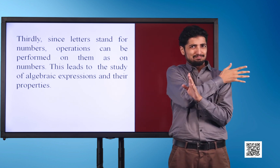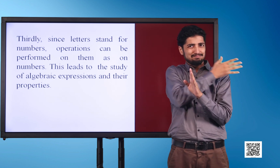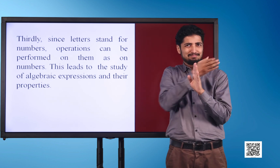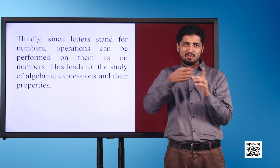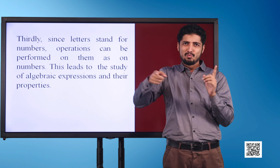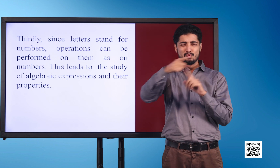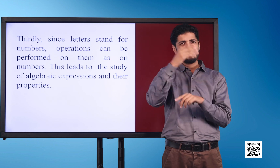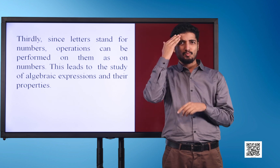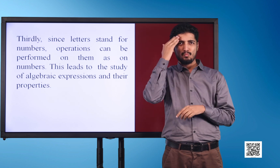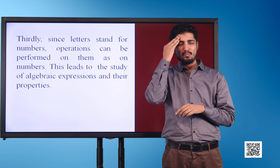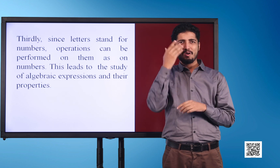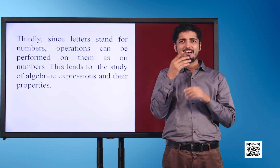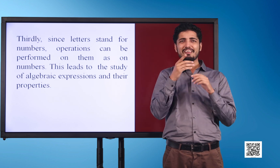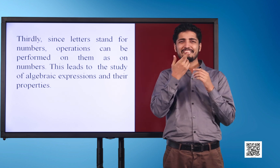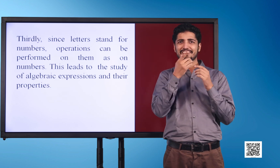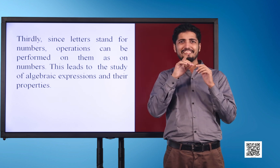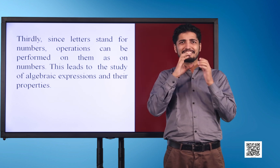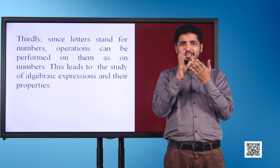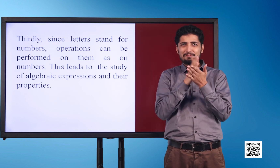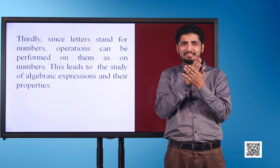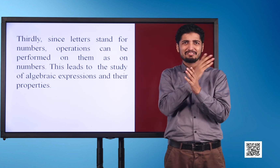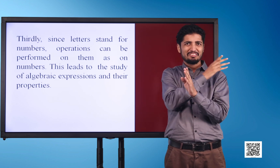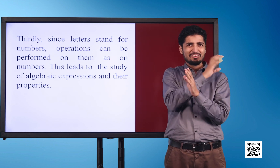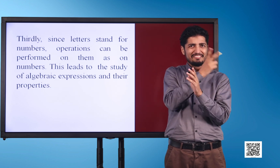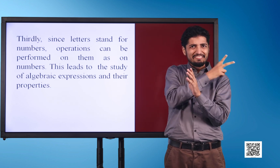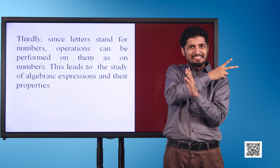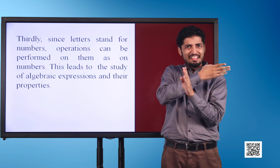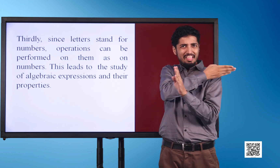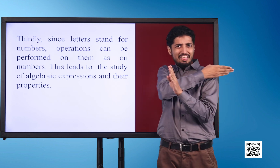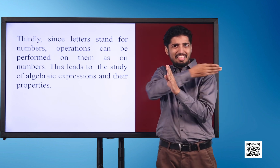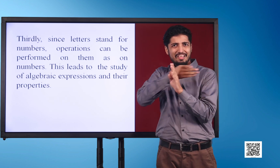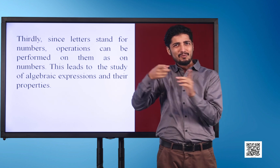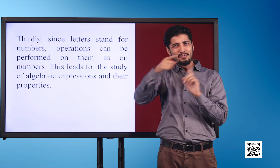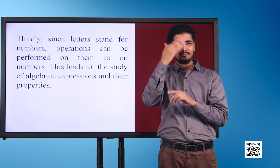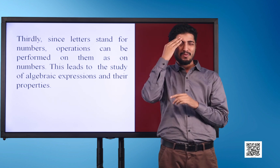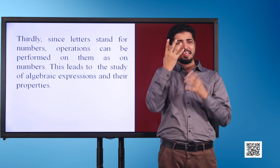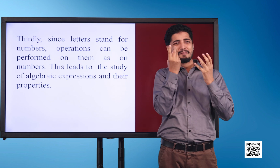This leads to the study of algebraic expressions and their properties.